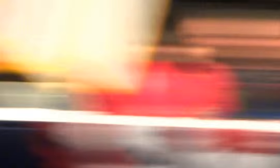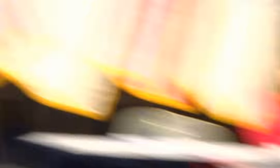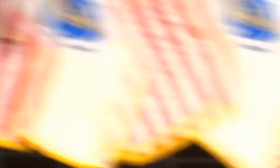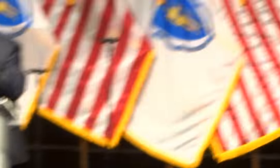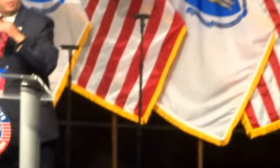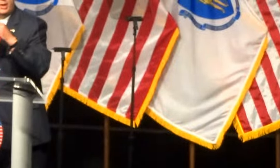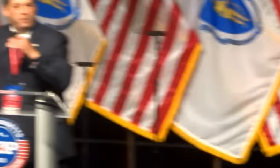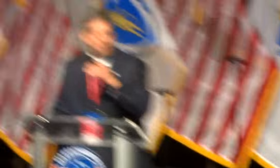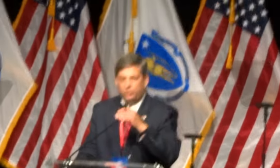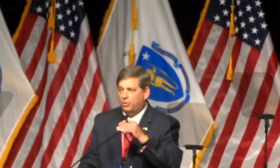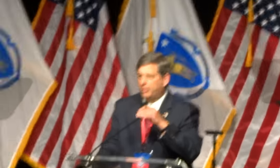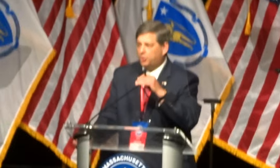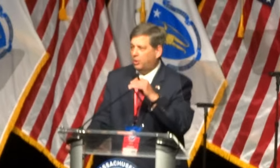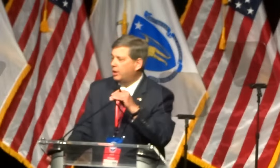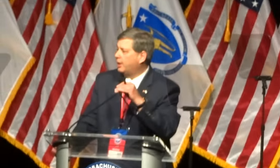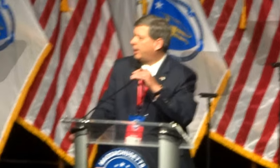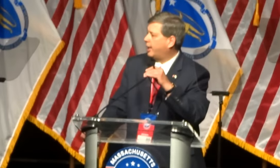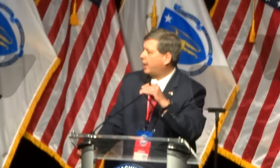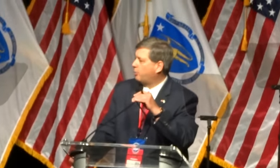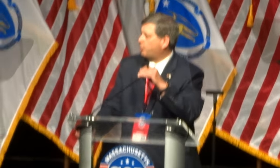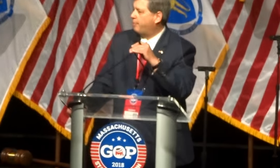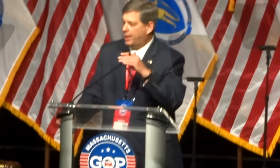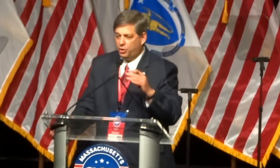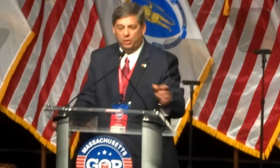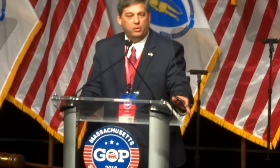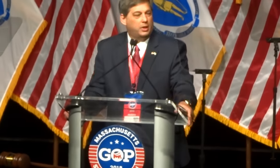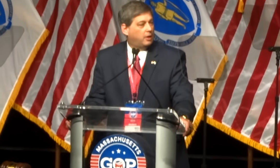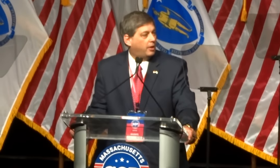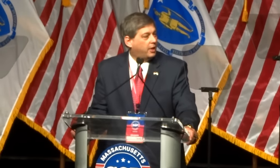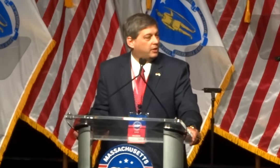of these will be Mr. Mitchell, and